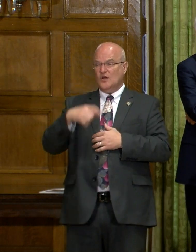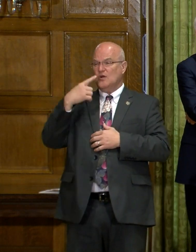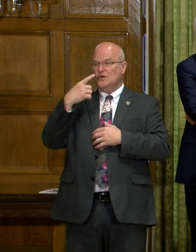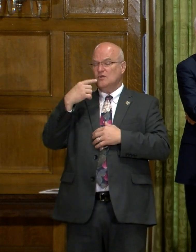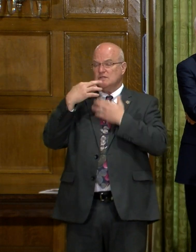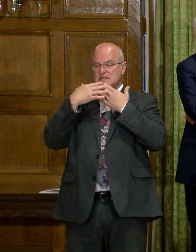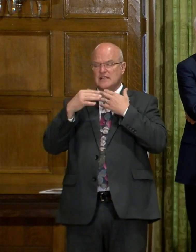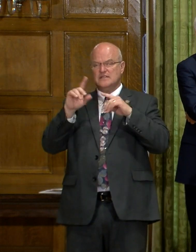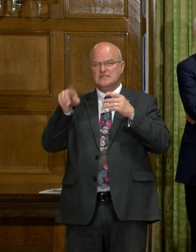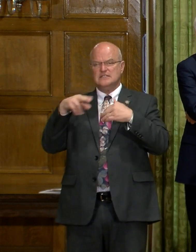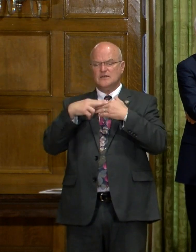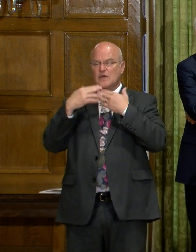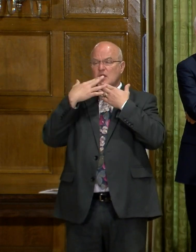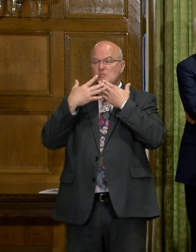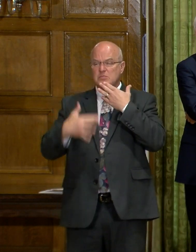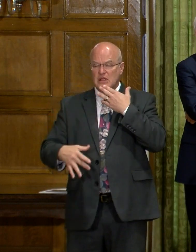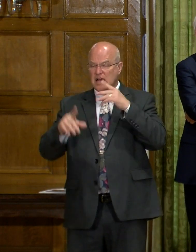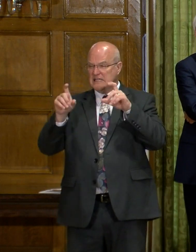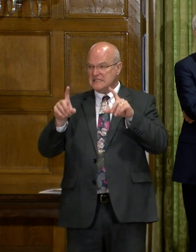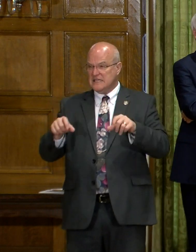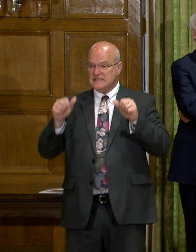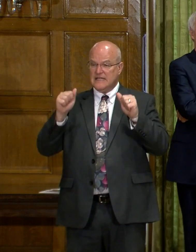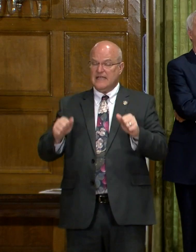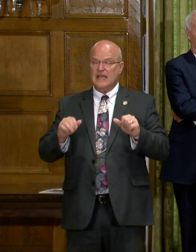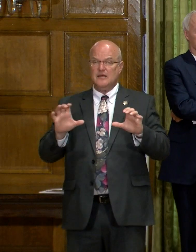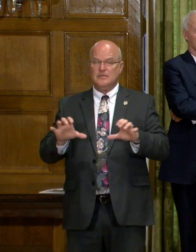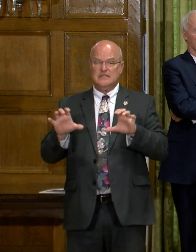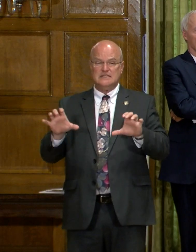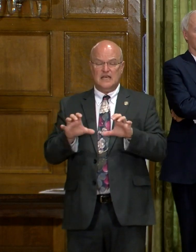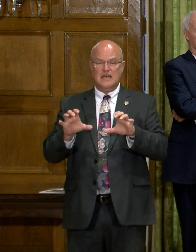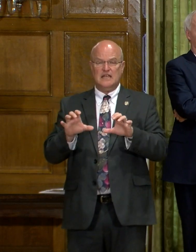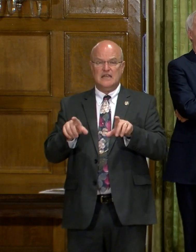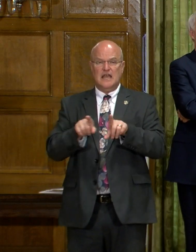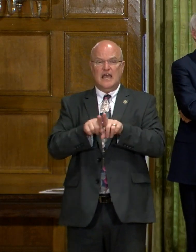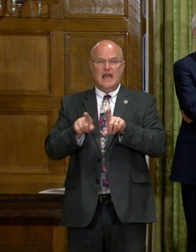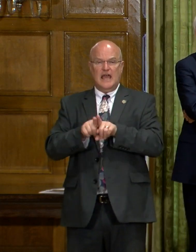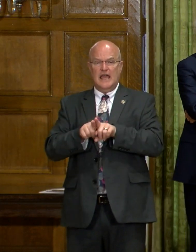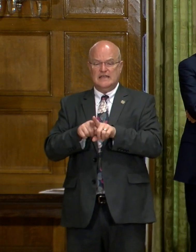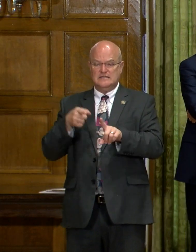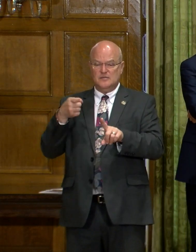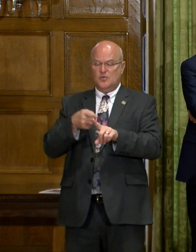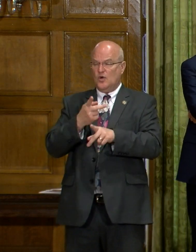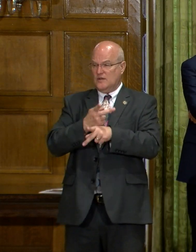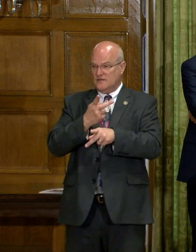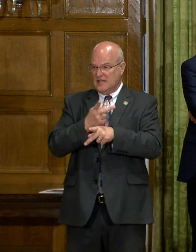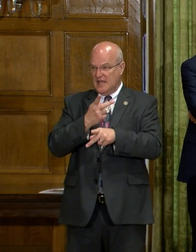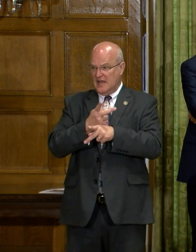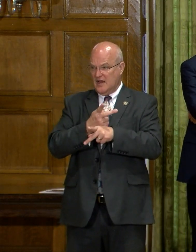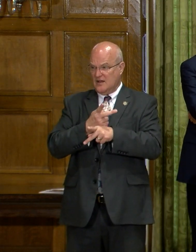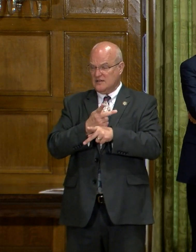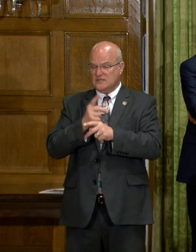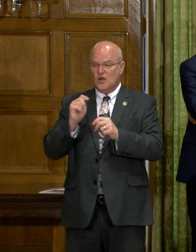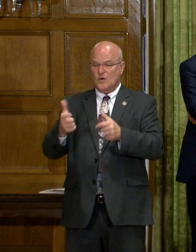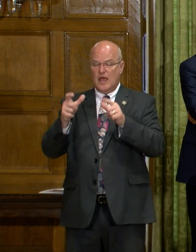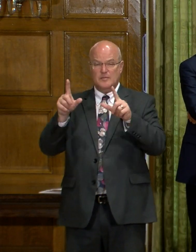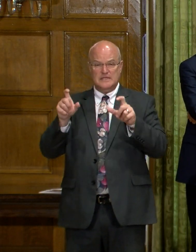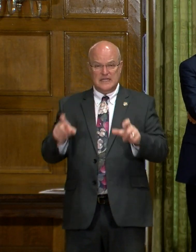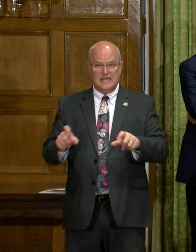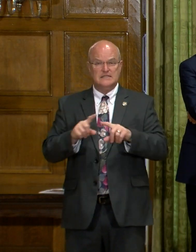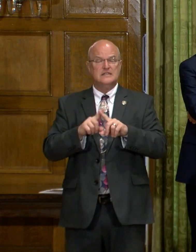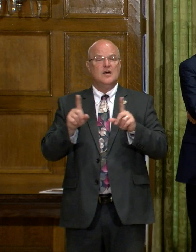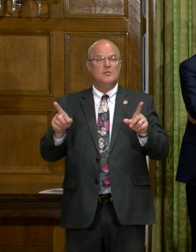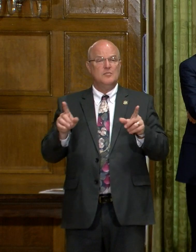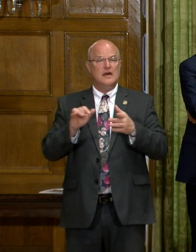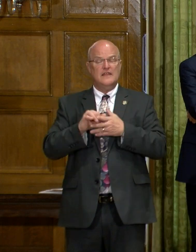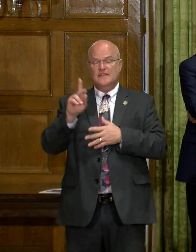generally blood tests. Oftentimes they can be done as point of care, as a rapid test,